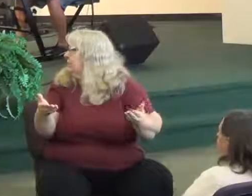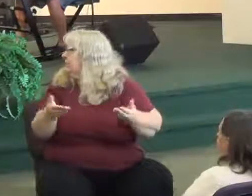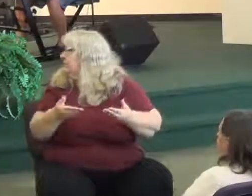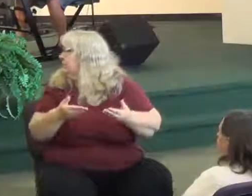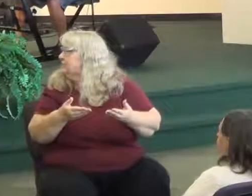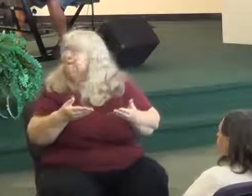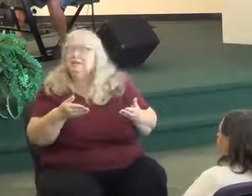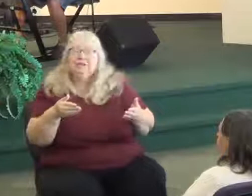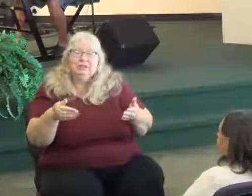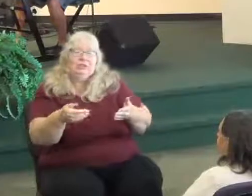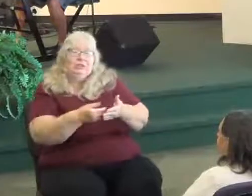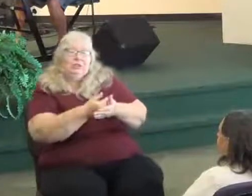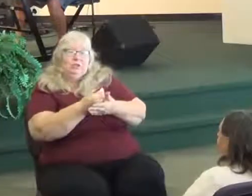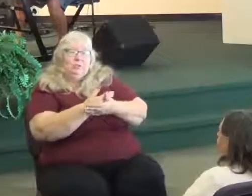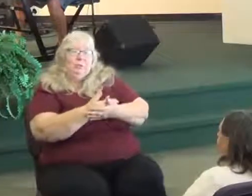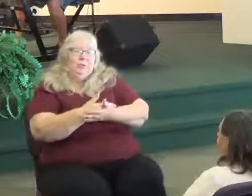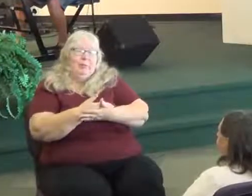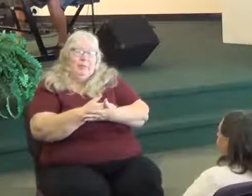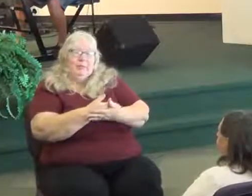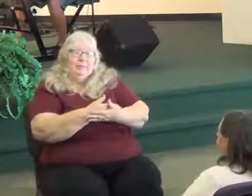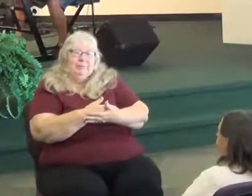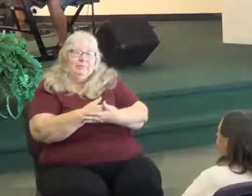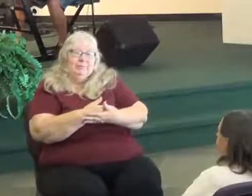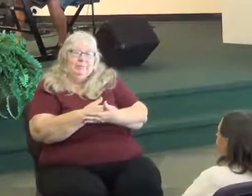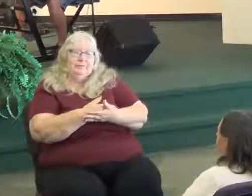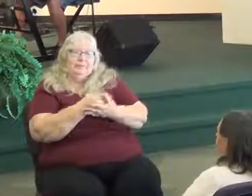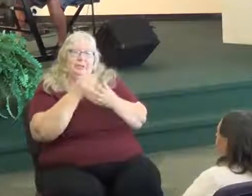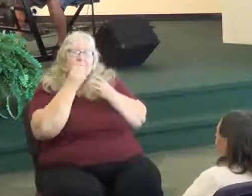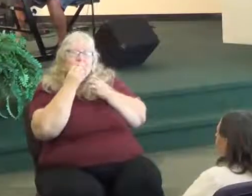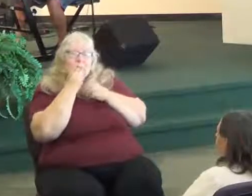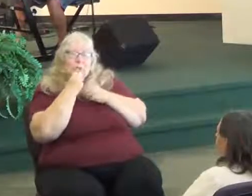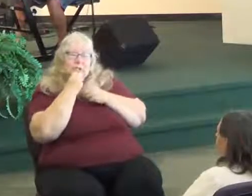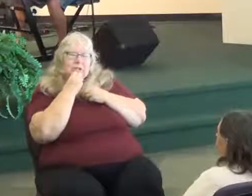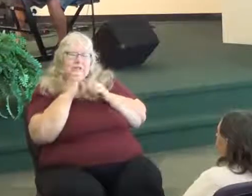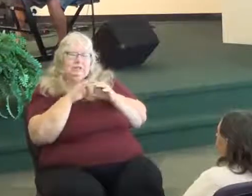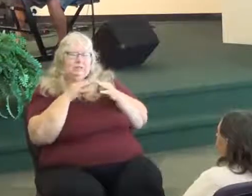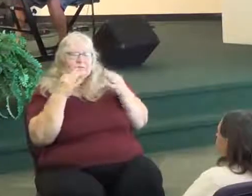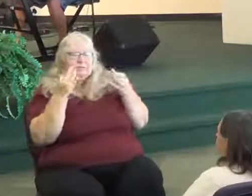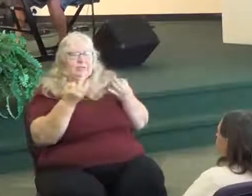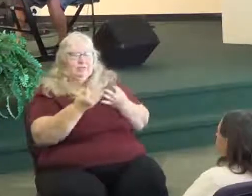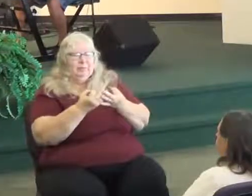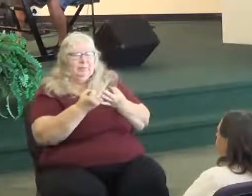his heart. And what a precious family here.